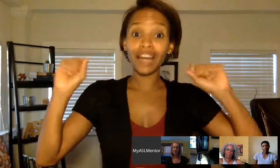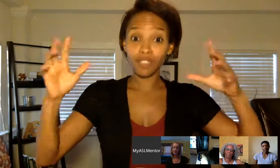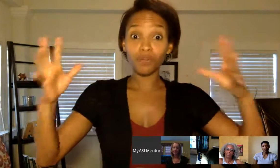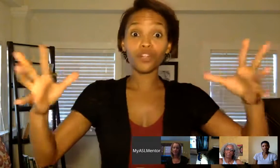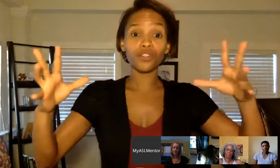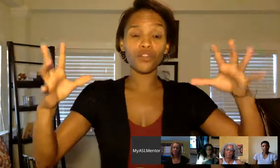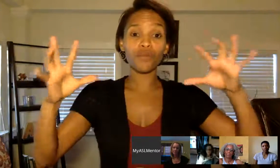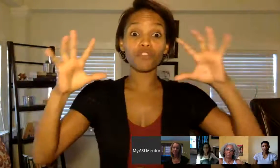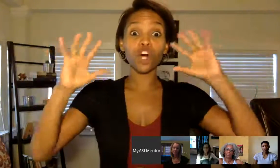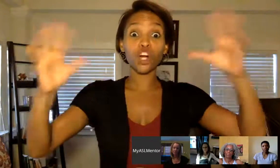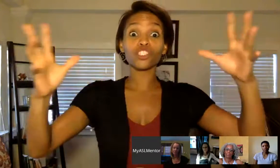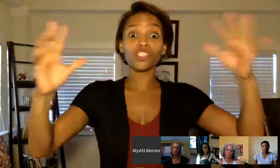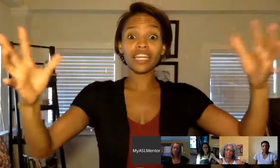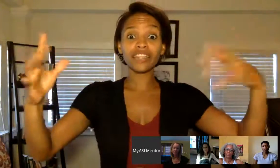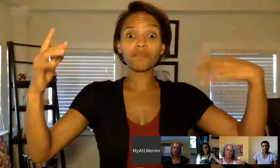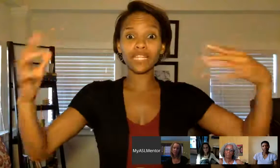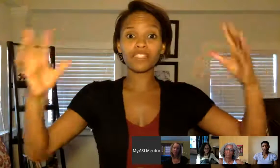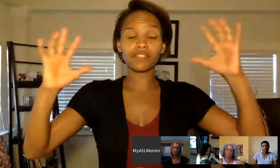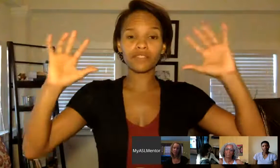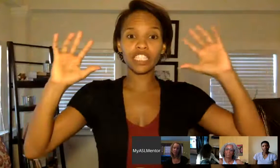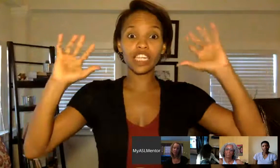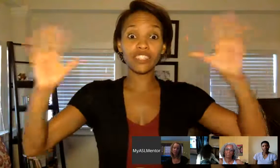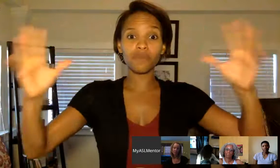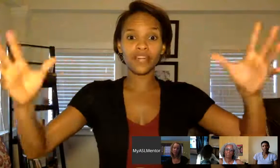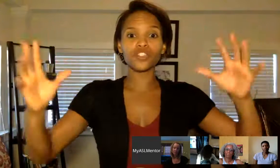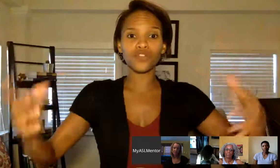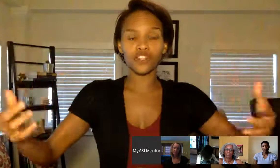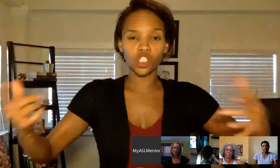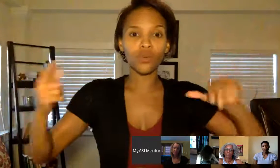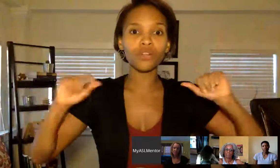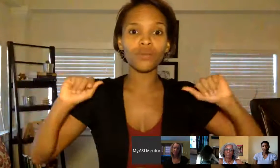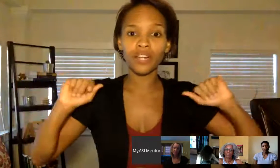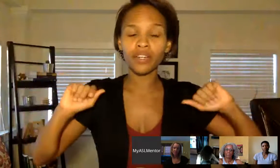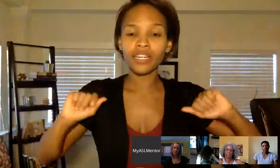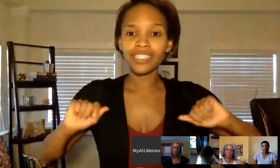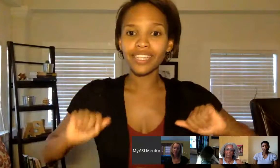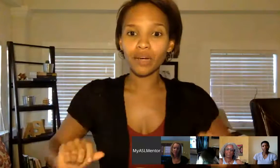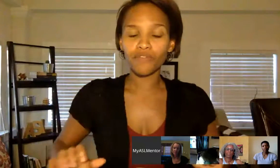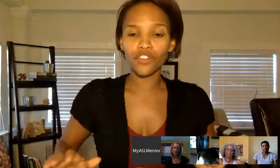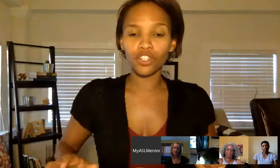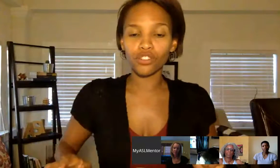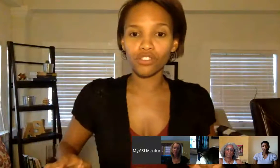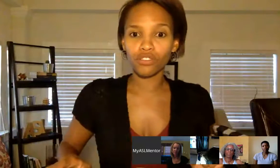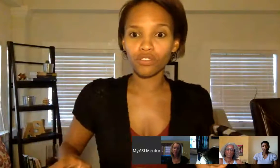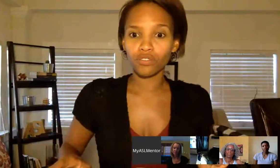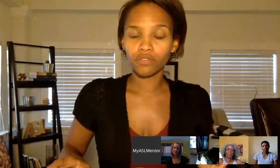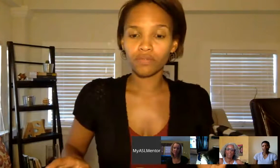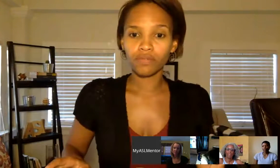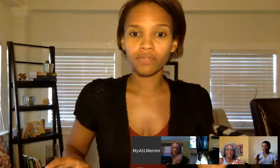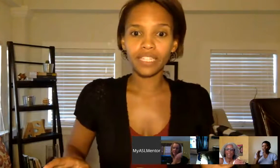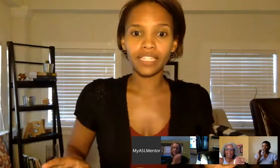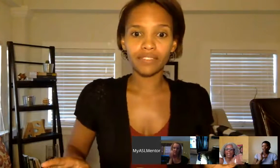we have to put the large thing in the place in space first. So what do we want to set up first?